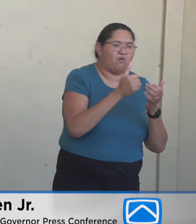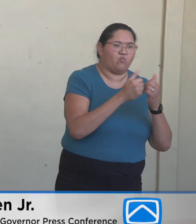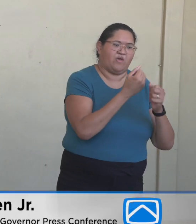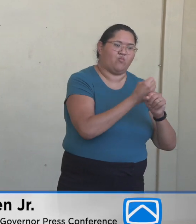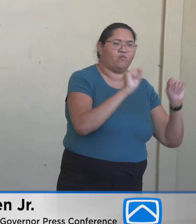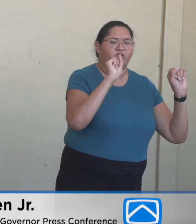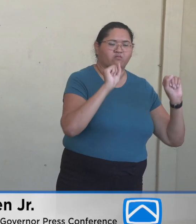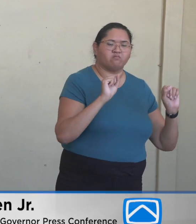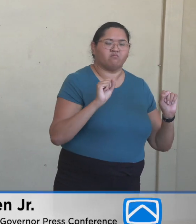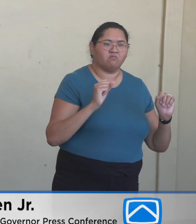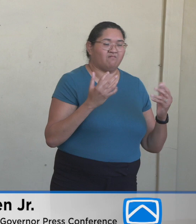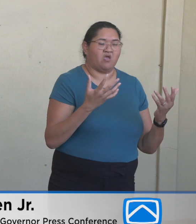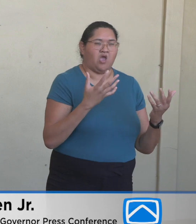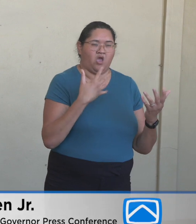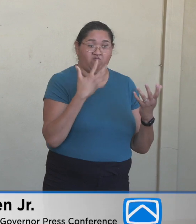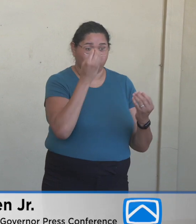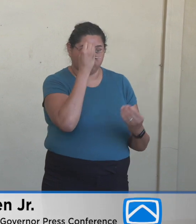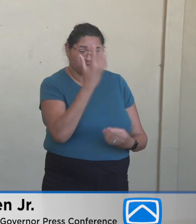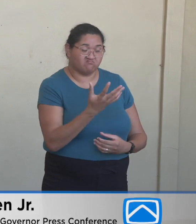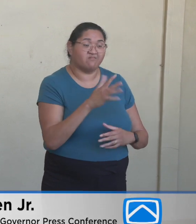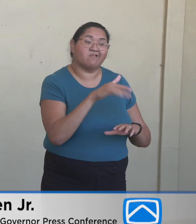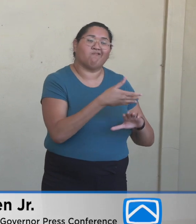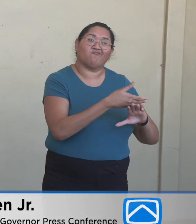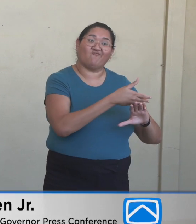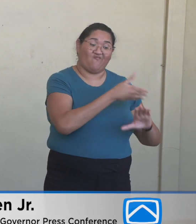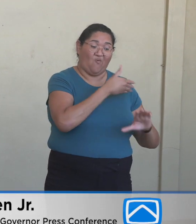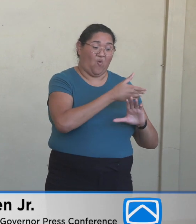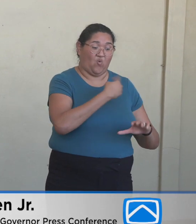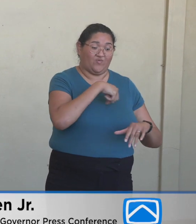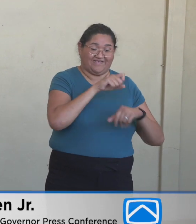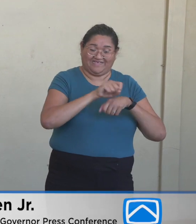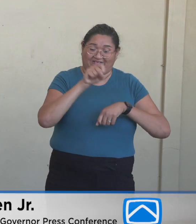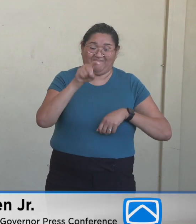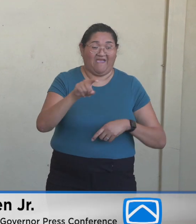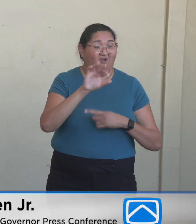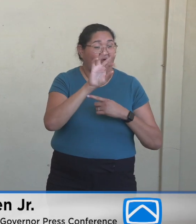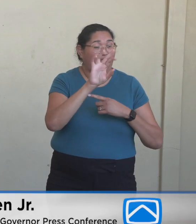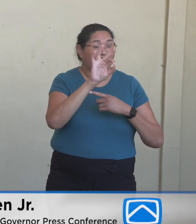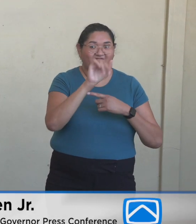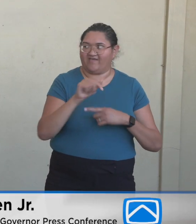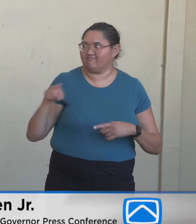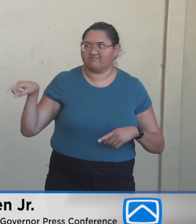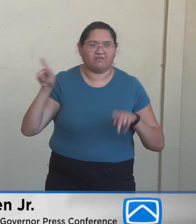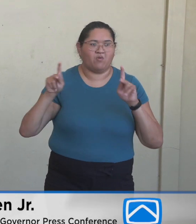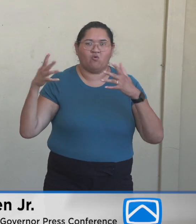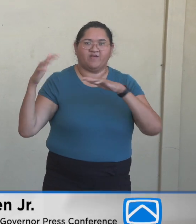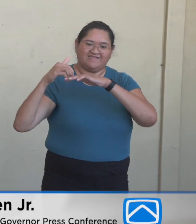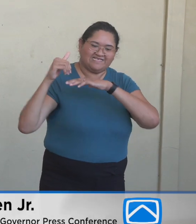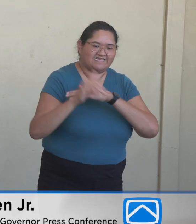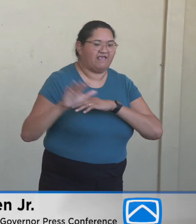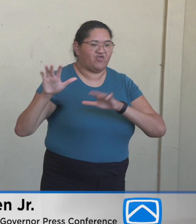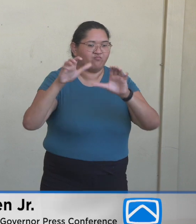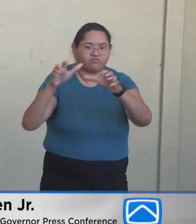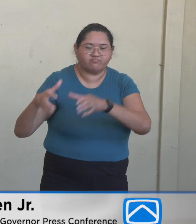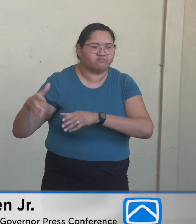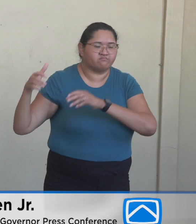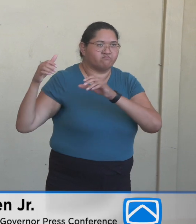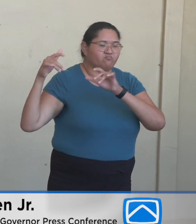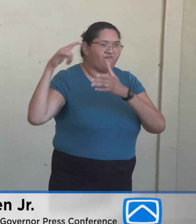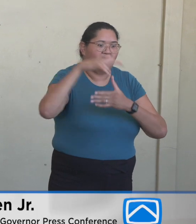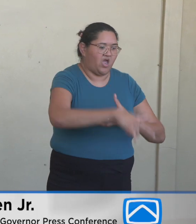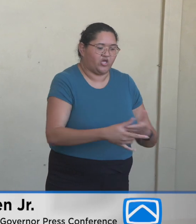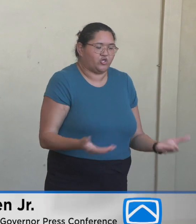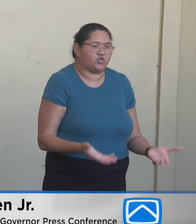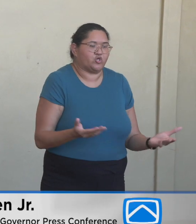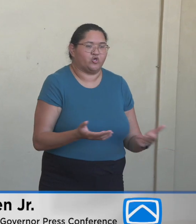rescue. I just wanted to tell you, before we even submitted the first RFA, these folks already sent their people over here, before we even sent